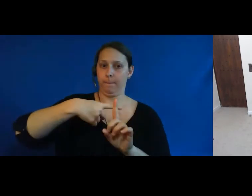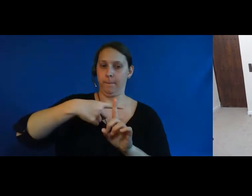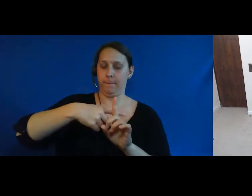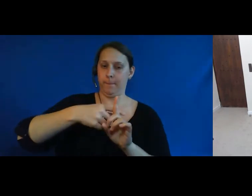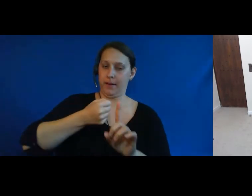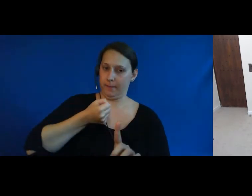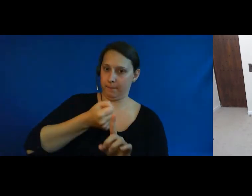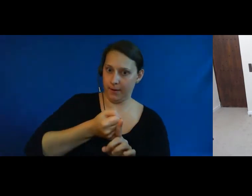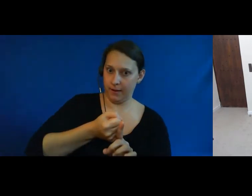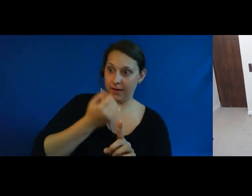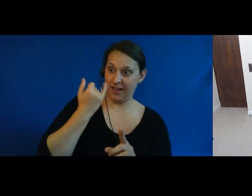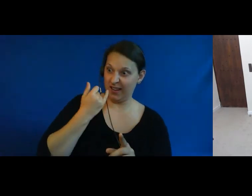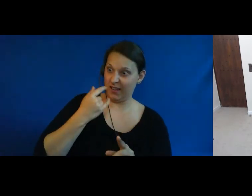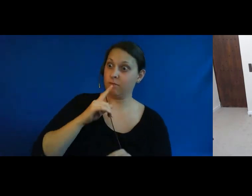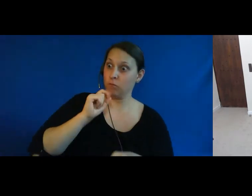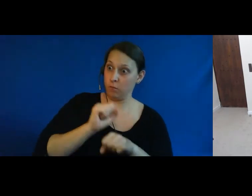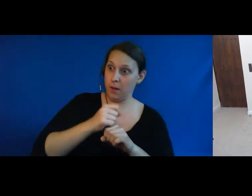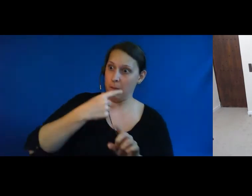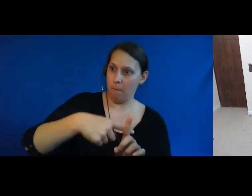so, how positive it will be.